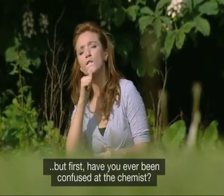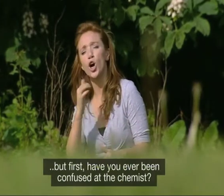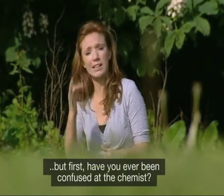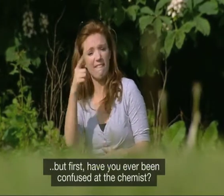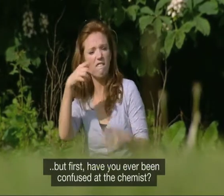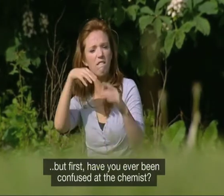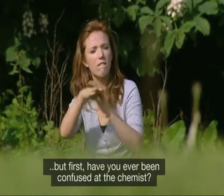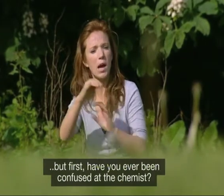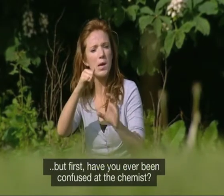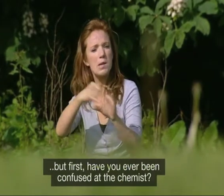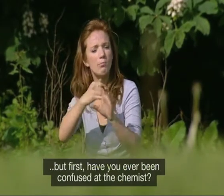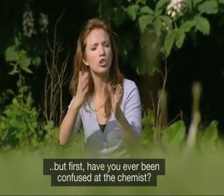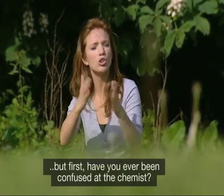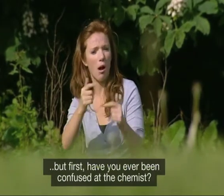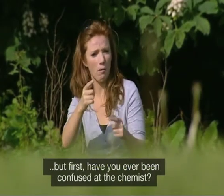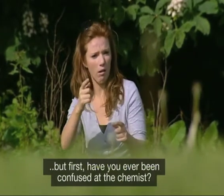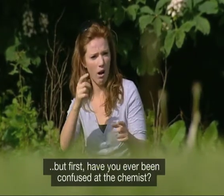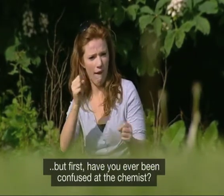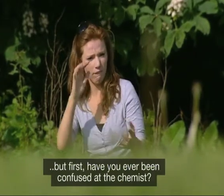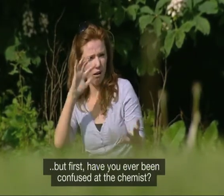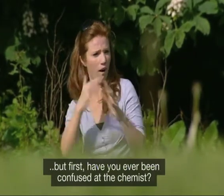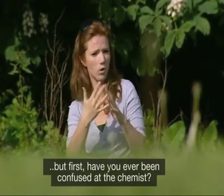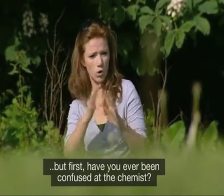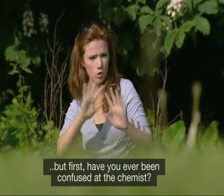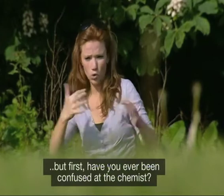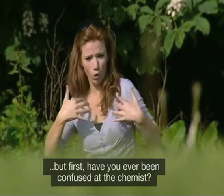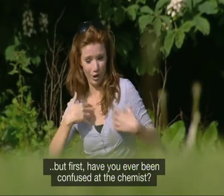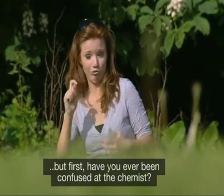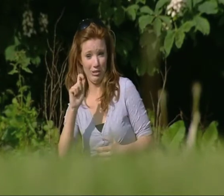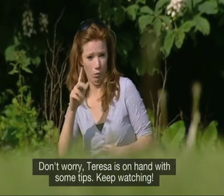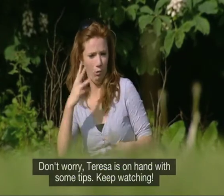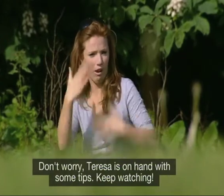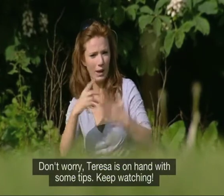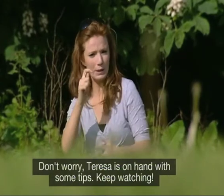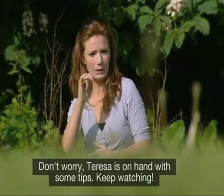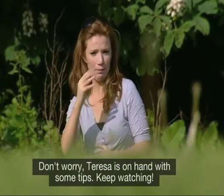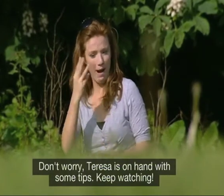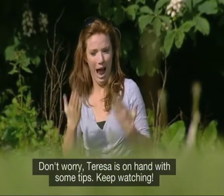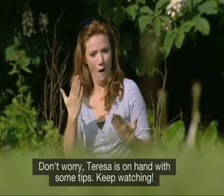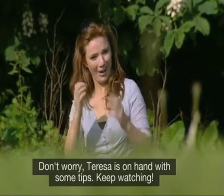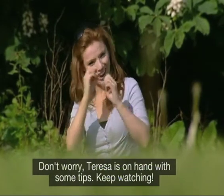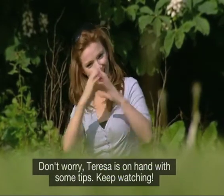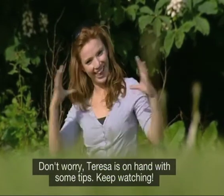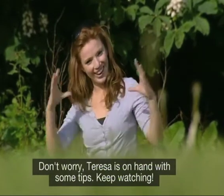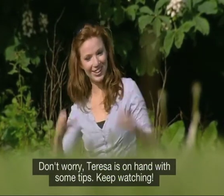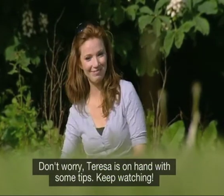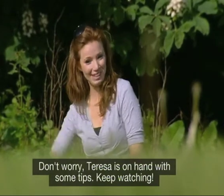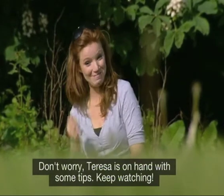But first, have you ever been confused at the chemist? Don't worry, Teresa's on hand with some tips. Keep